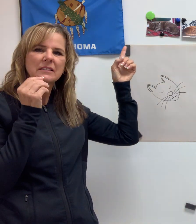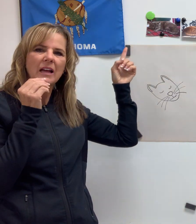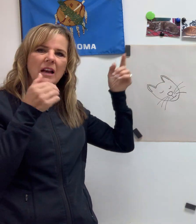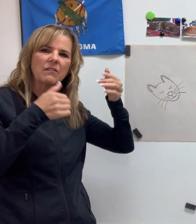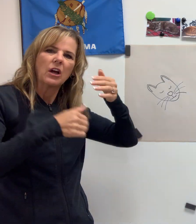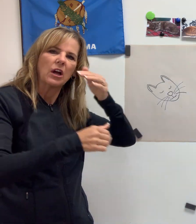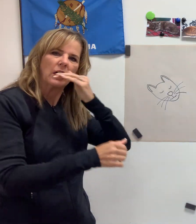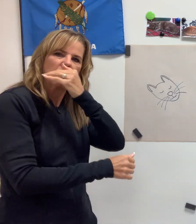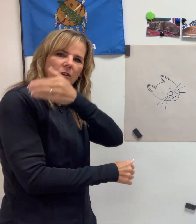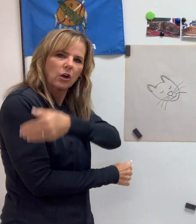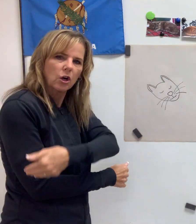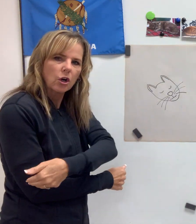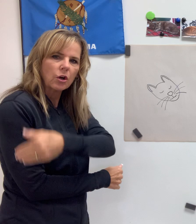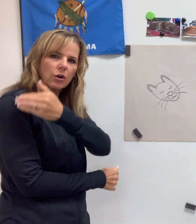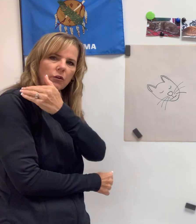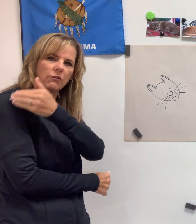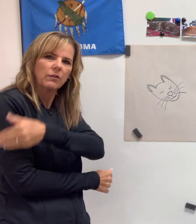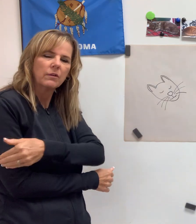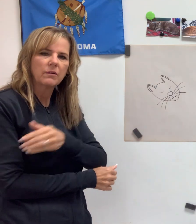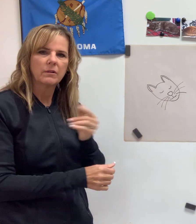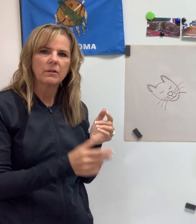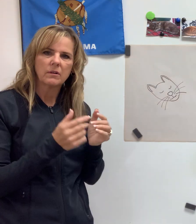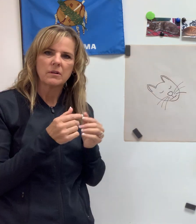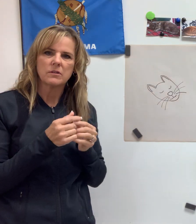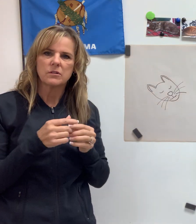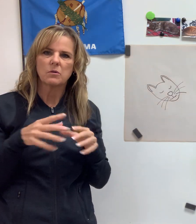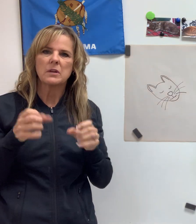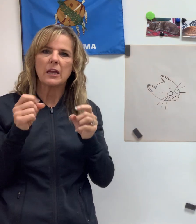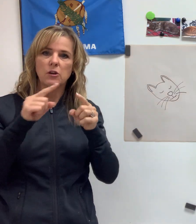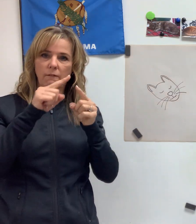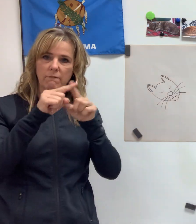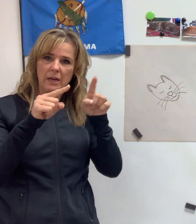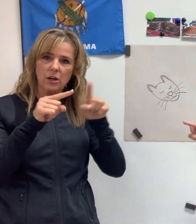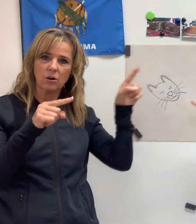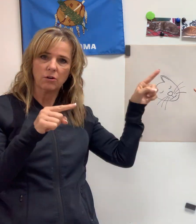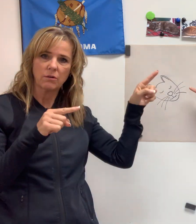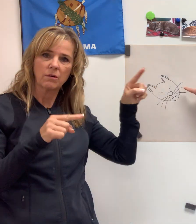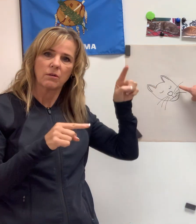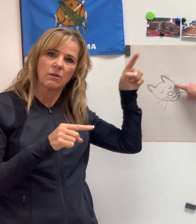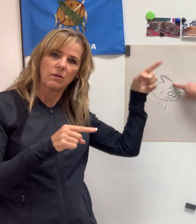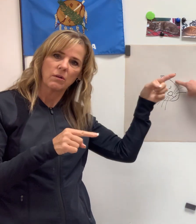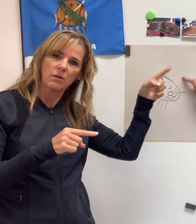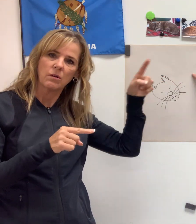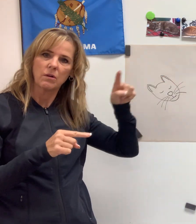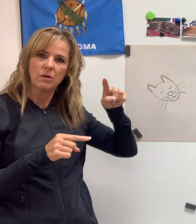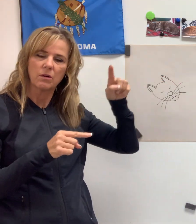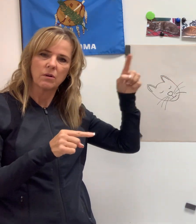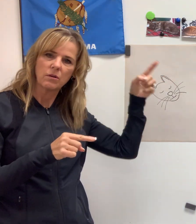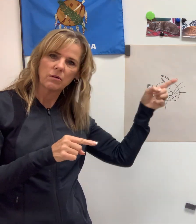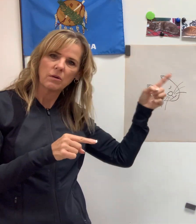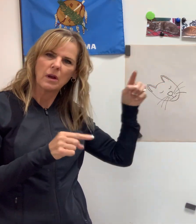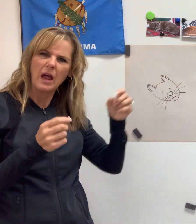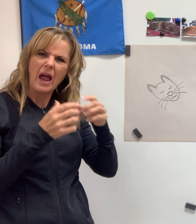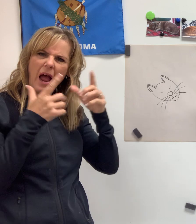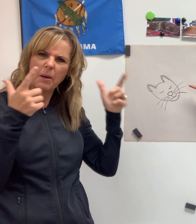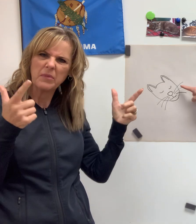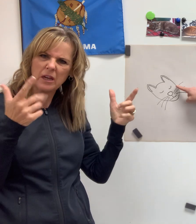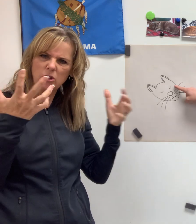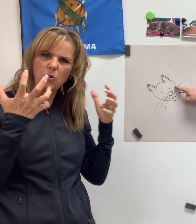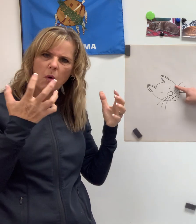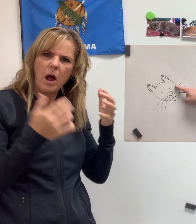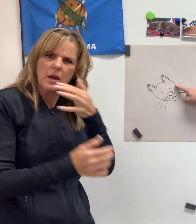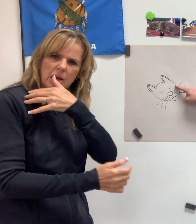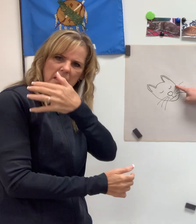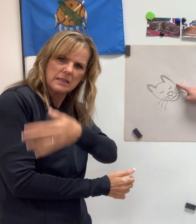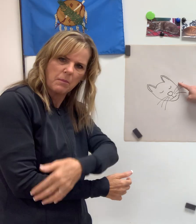a curve to his back as he sleeps. So I want you to take your finger, and we're just going to trace how big you want the body to